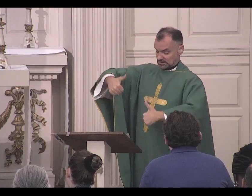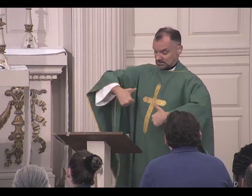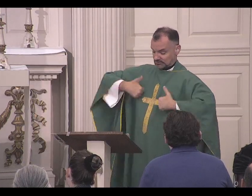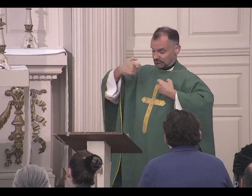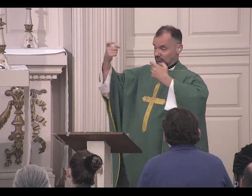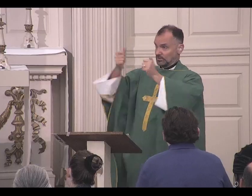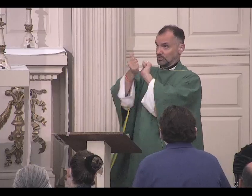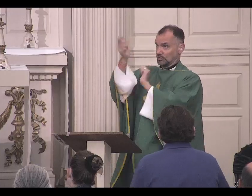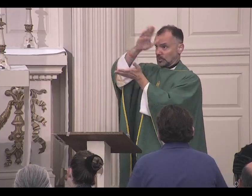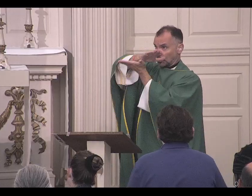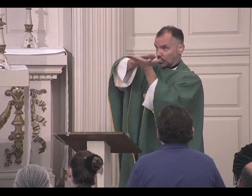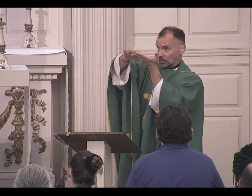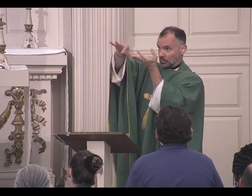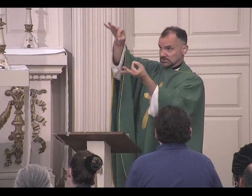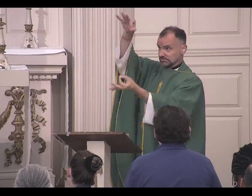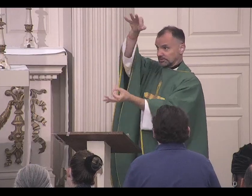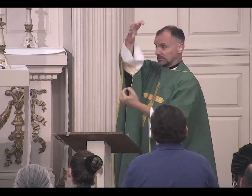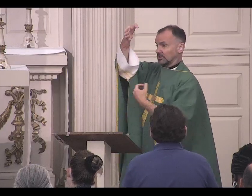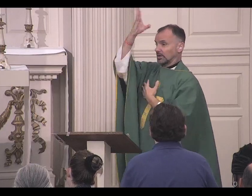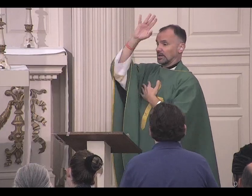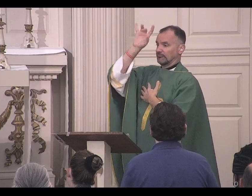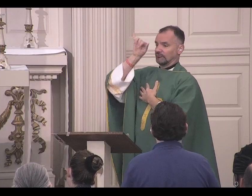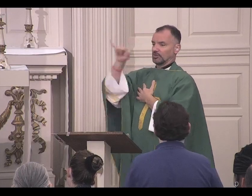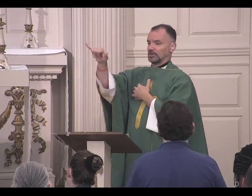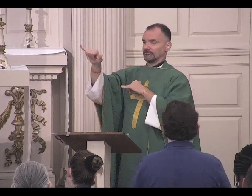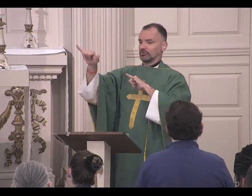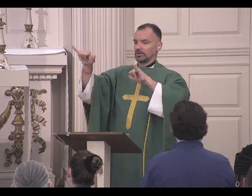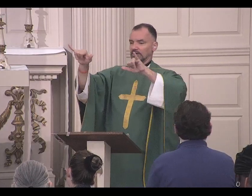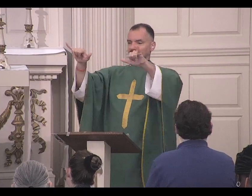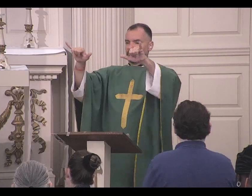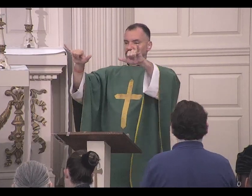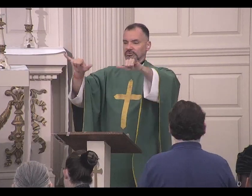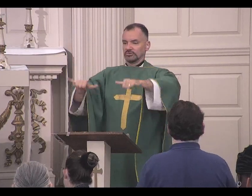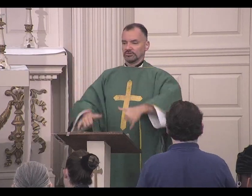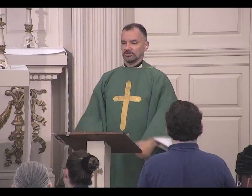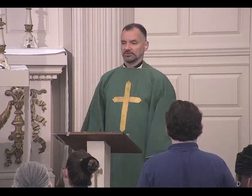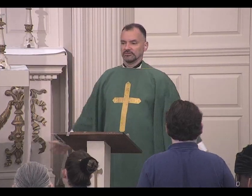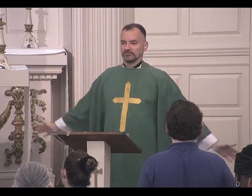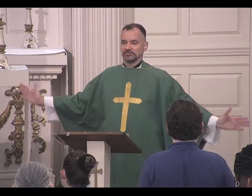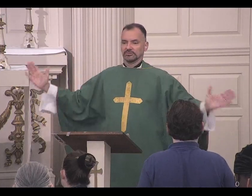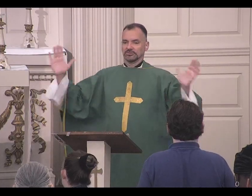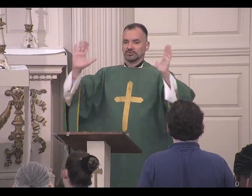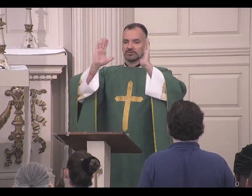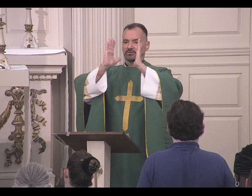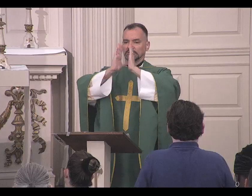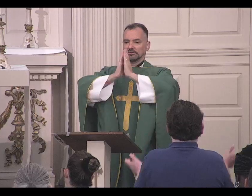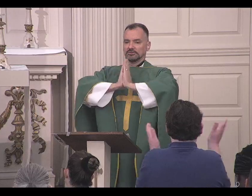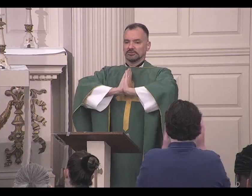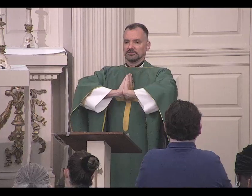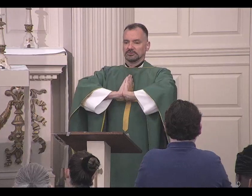lives and reigns with you in the unity of the Holy Spirit, God, forever and ever. Amen.